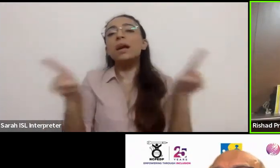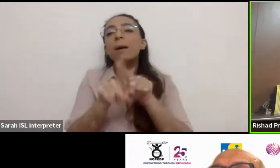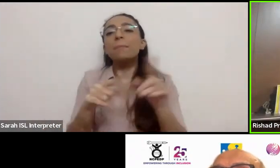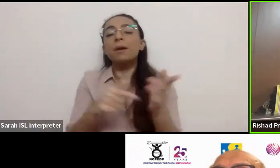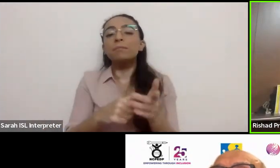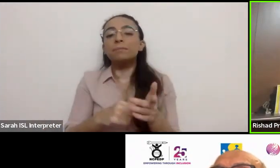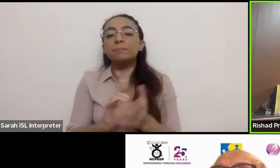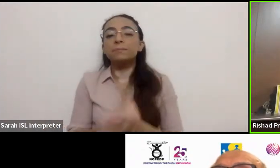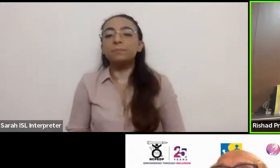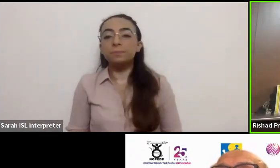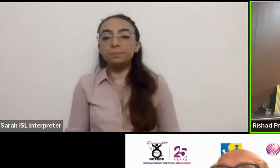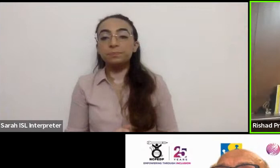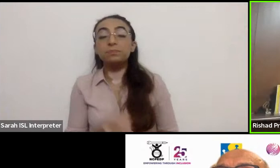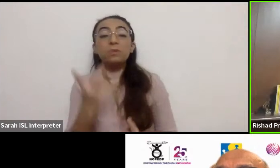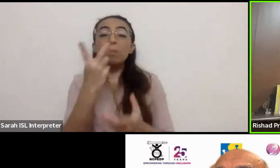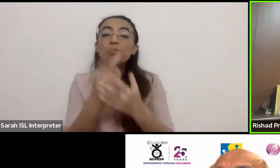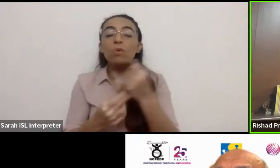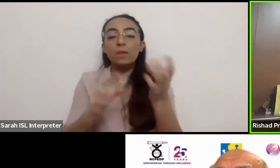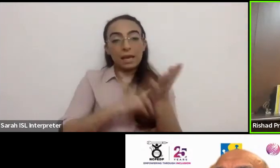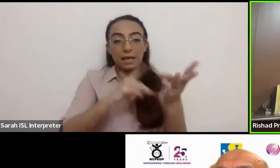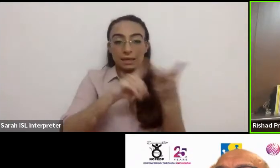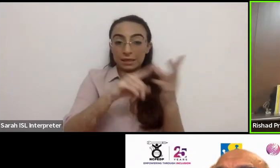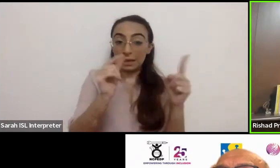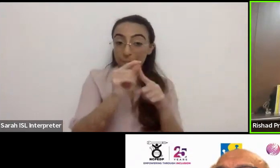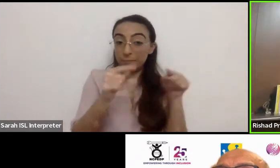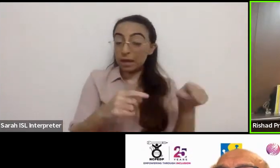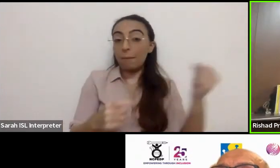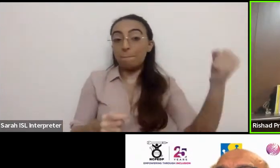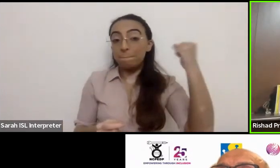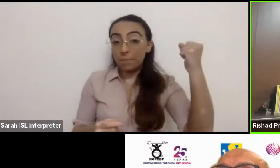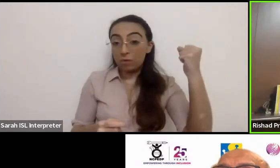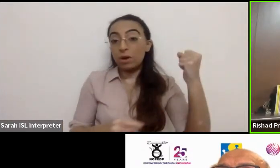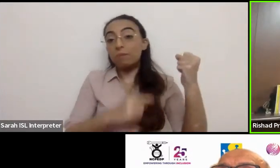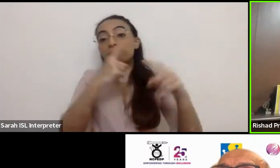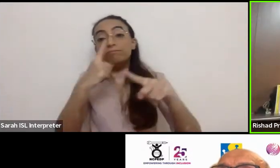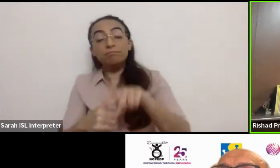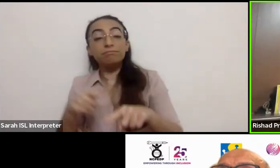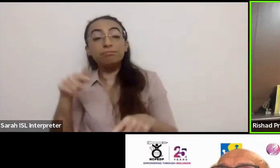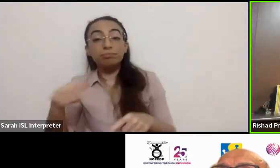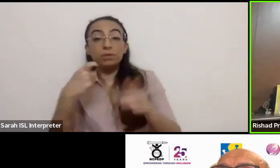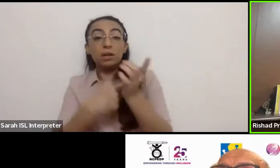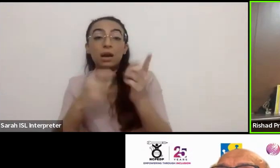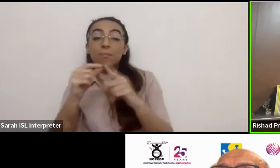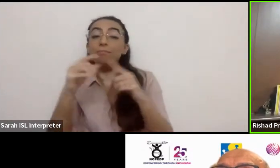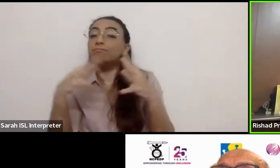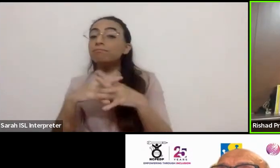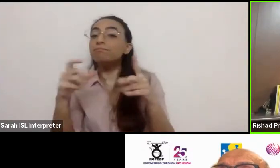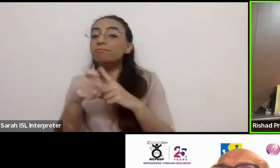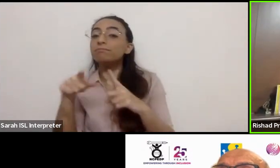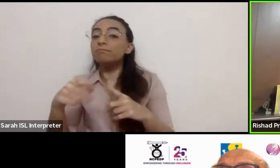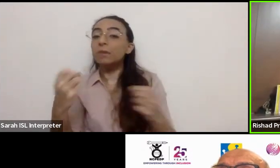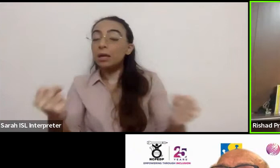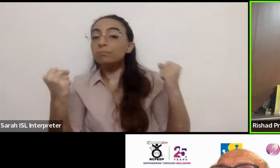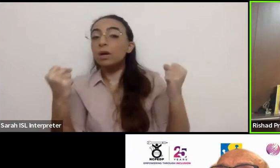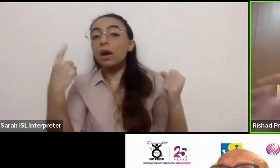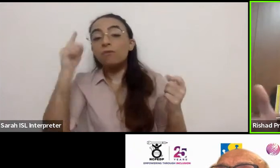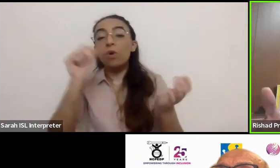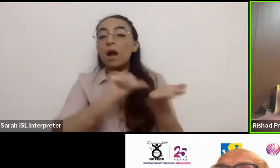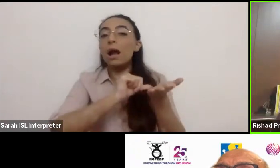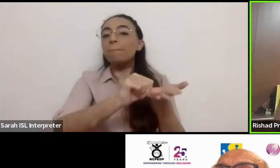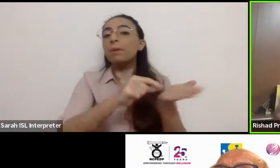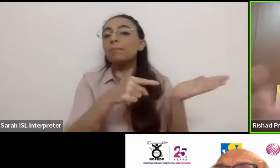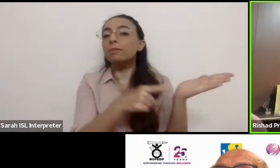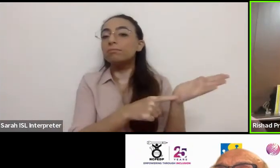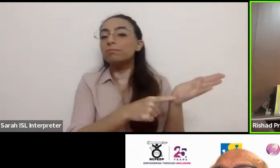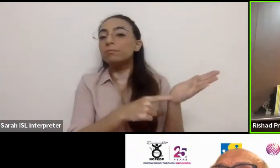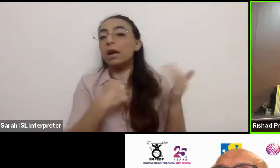government. Yeah. So both in terms of the new NEP, I think, which is very powerful, and we can play a catalytic role in the implementation and how that